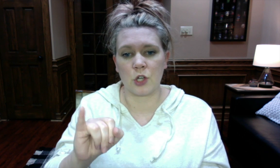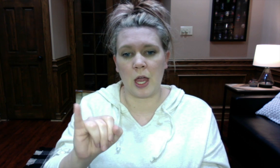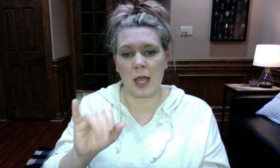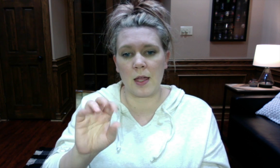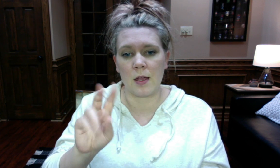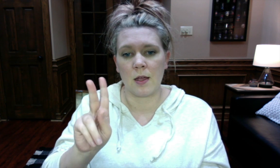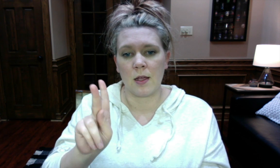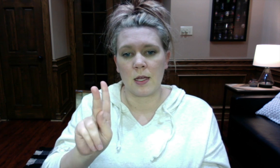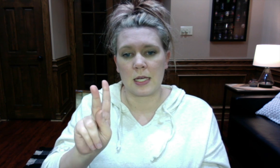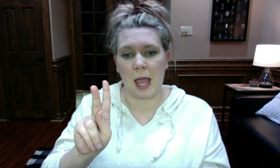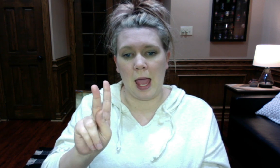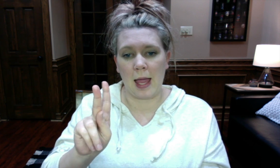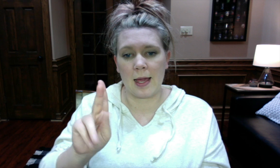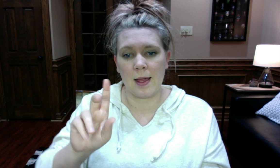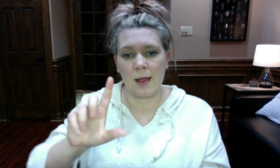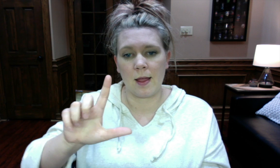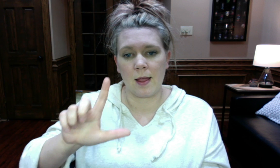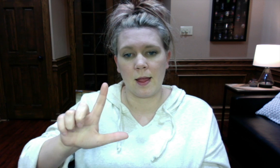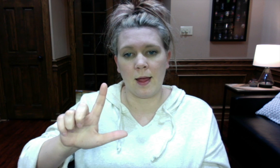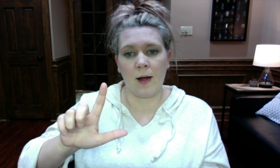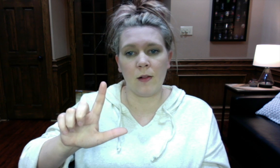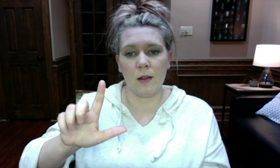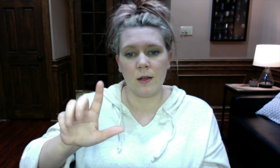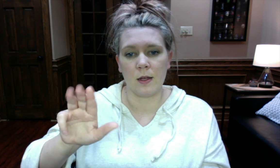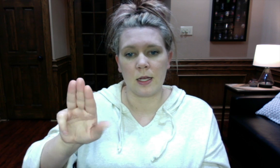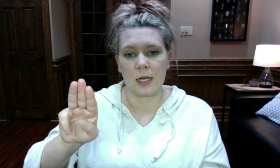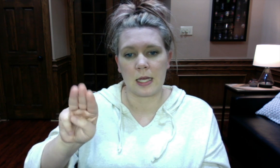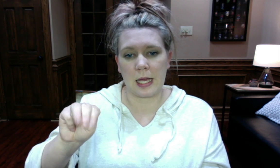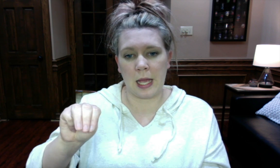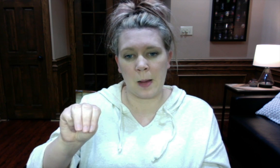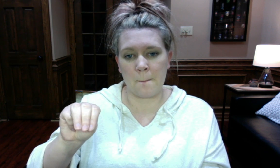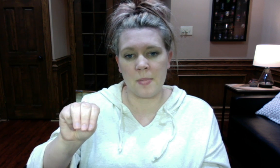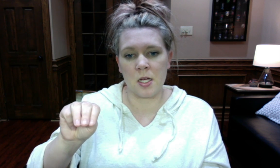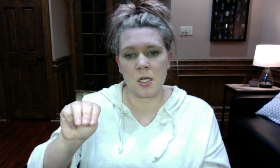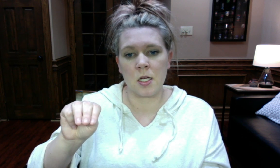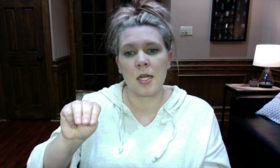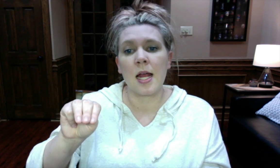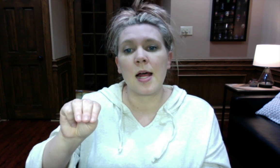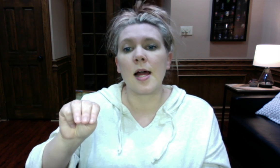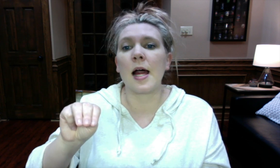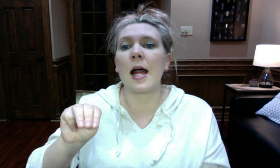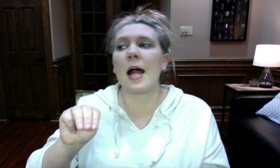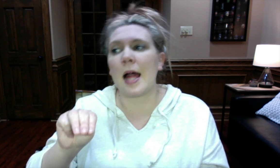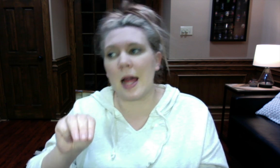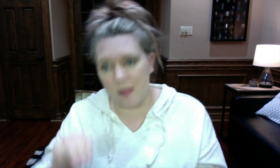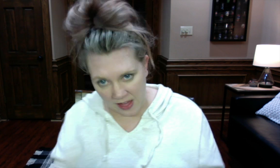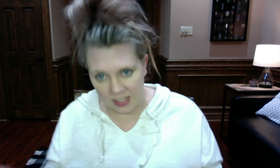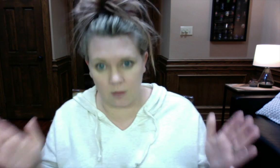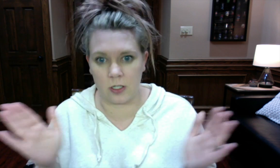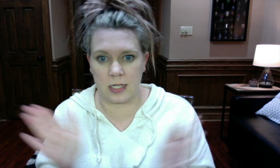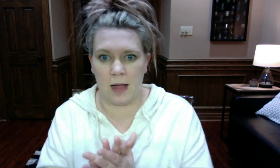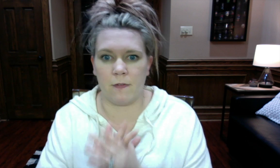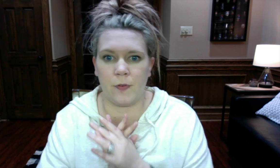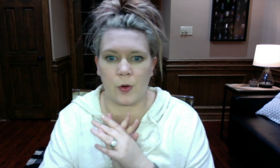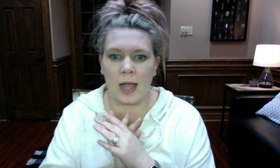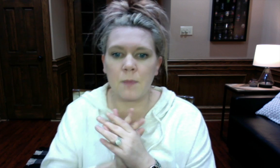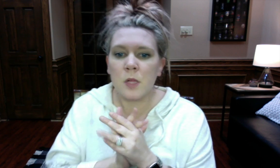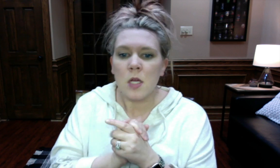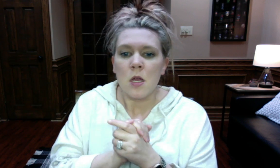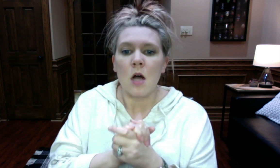J, K, L, M, and that's the first half, okay?